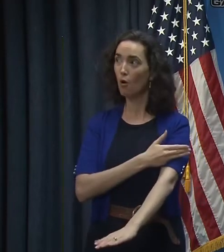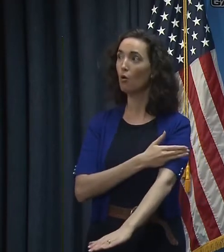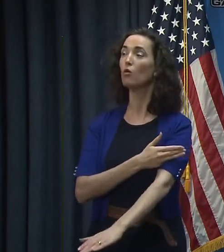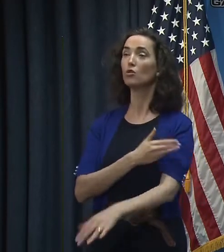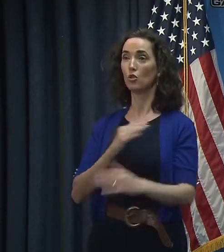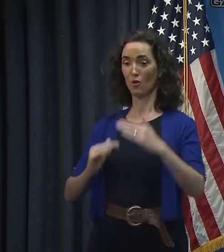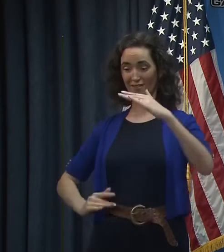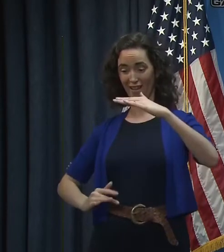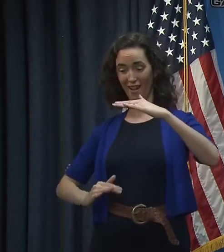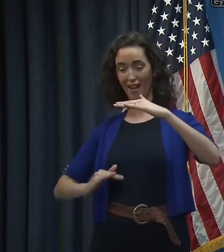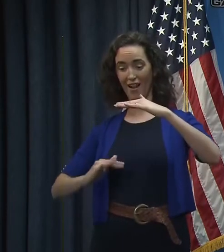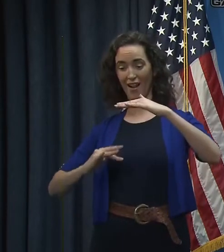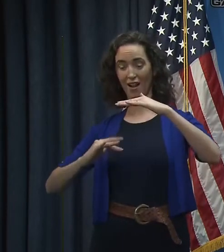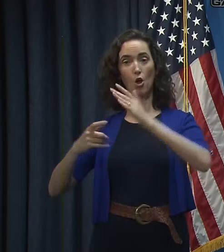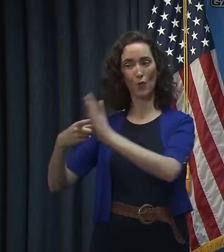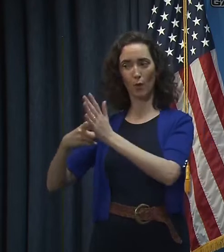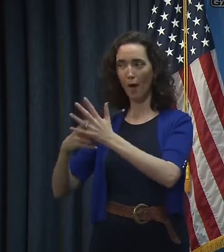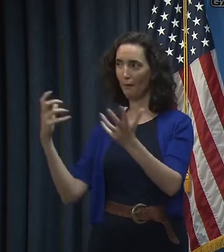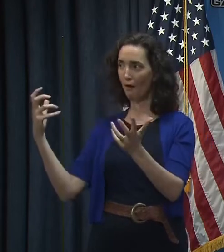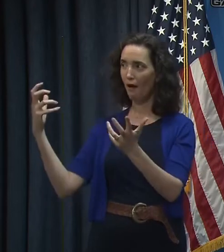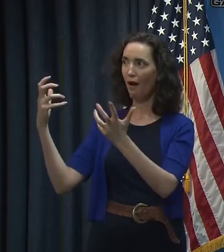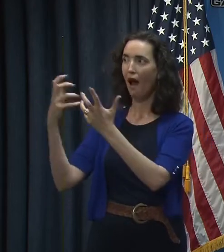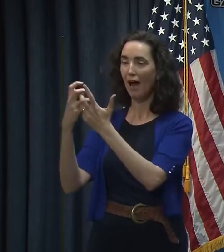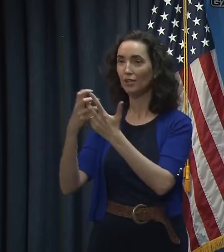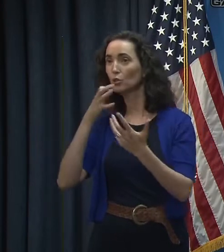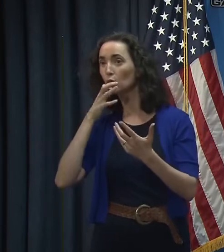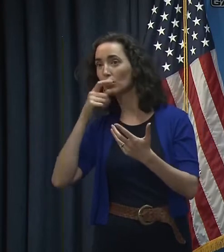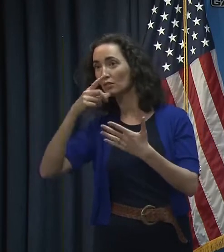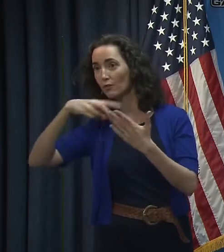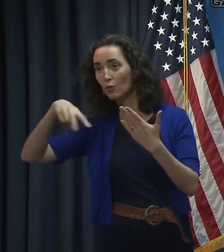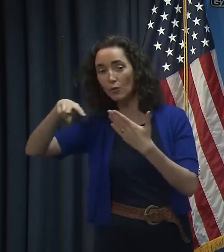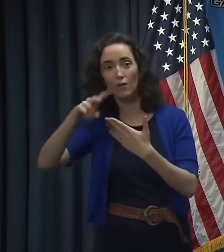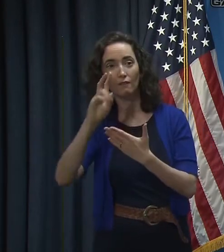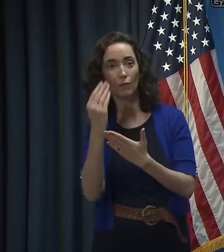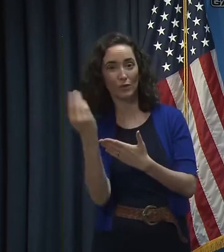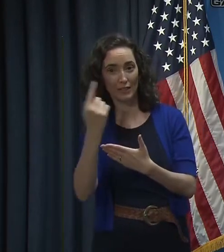we're looking at over a 14-day window.